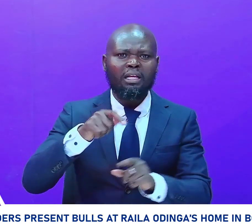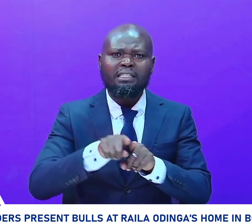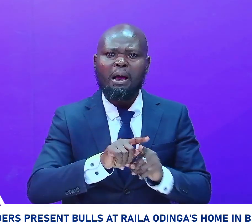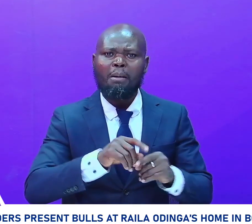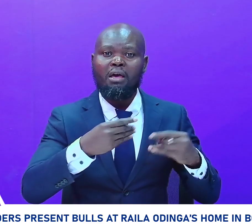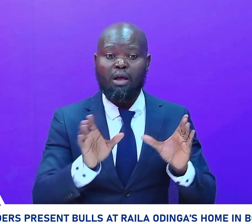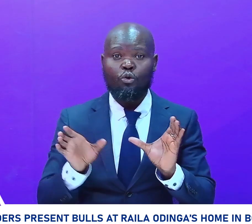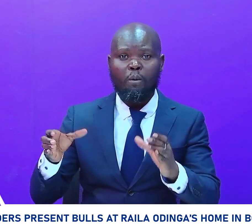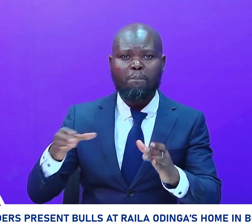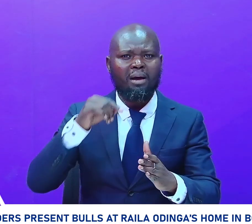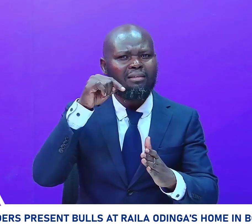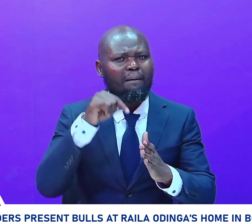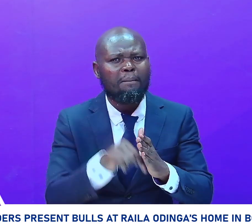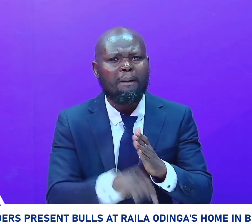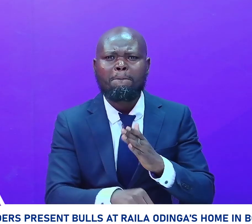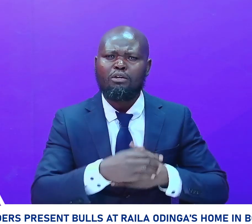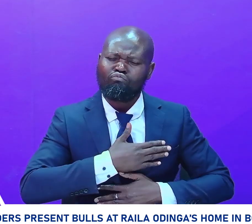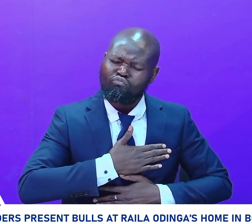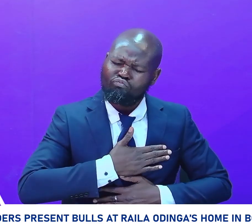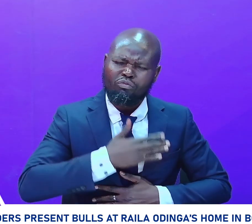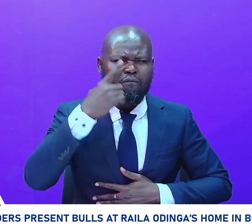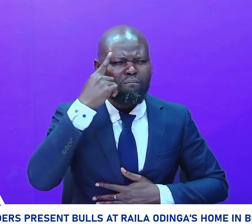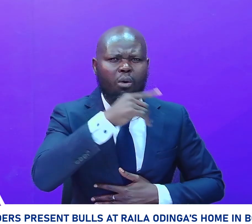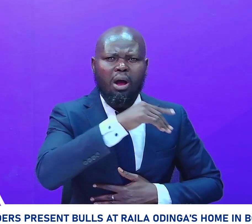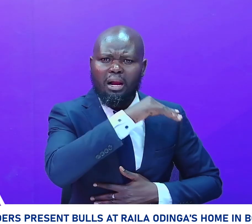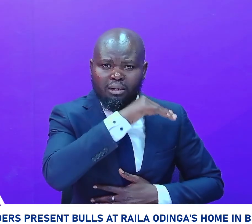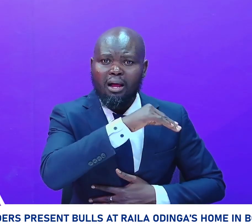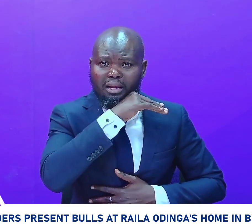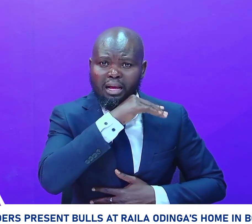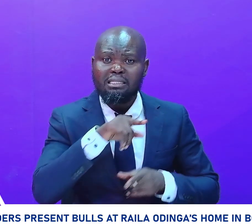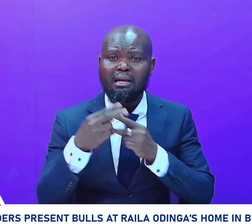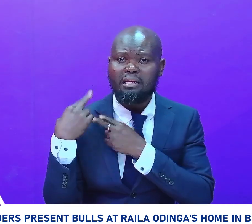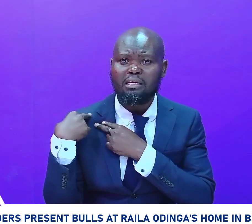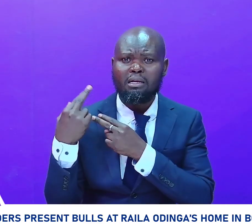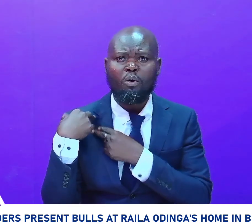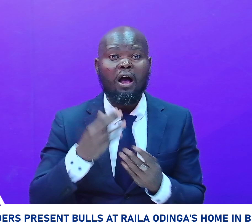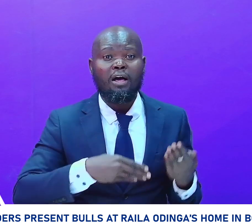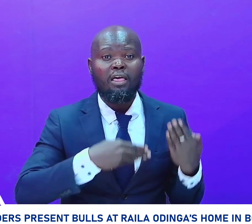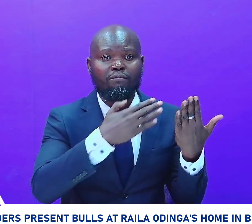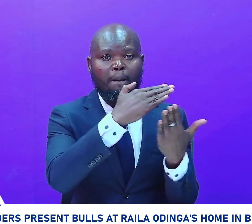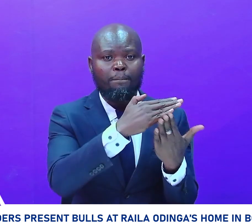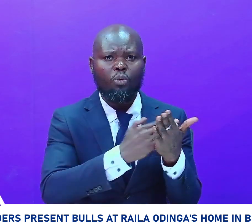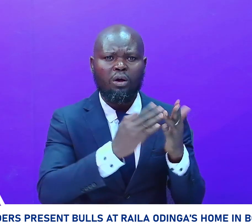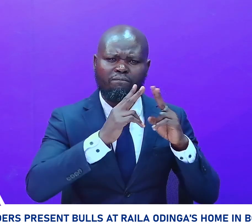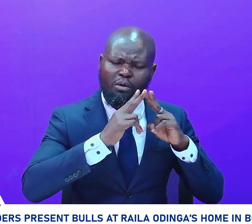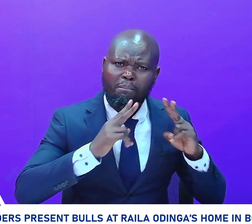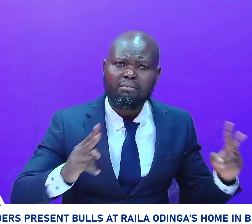The presentation of the bulls was a symbolic gesture rooted in Luya cultural traditions, signifying respect, unity, and a mark of